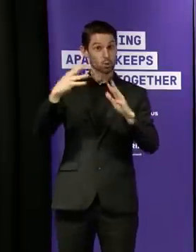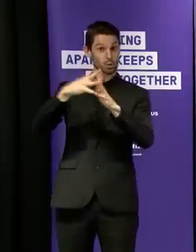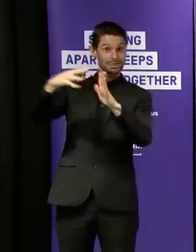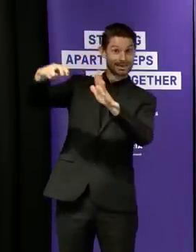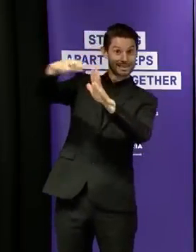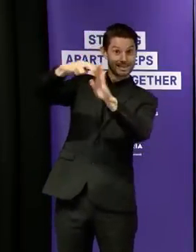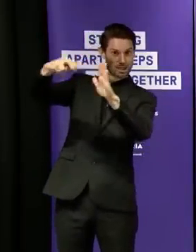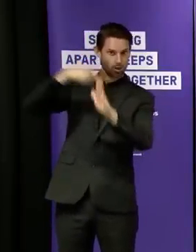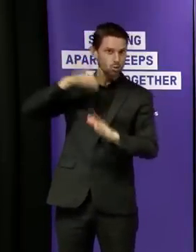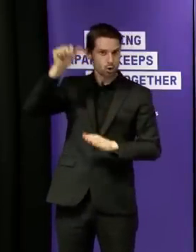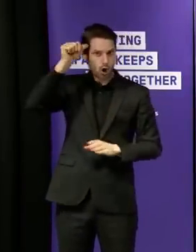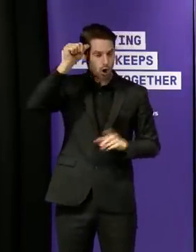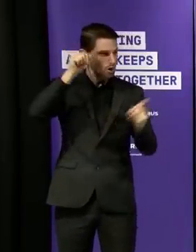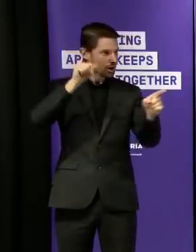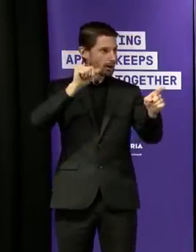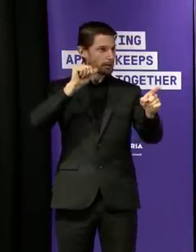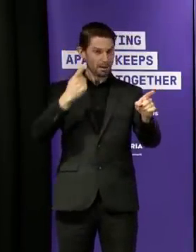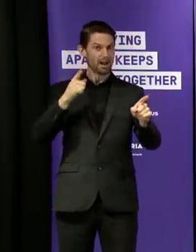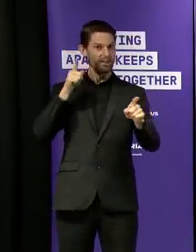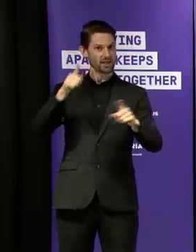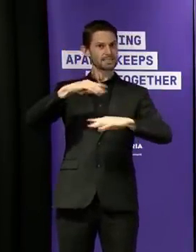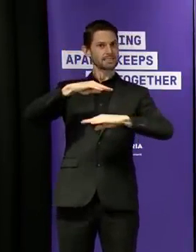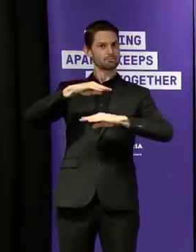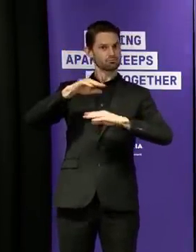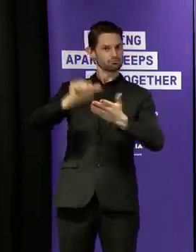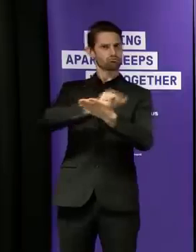weeks quarantine. So they've met the entry requirements by